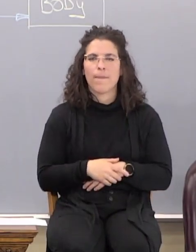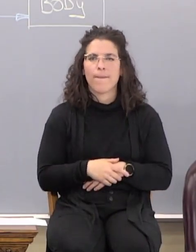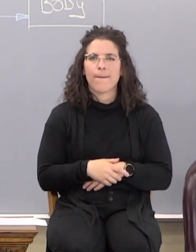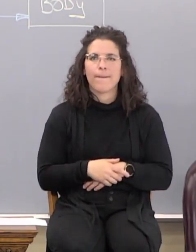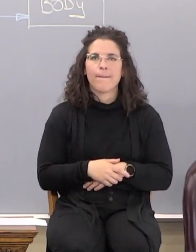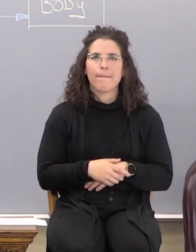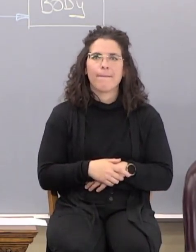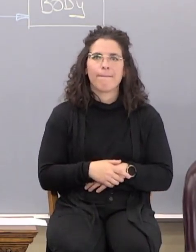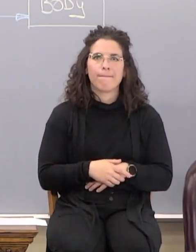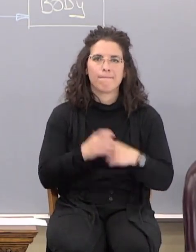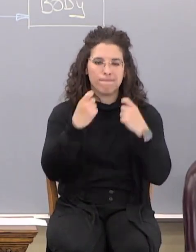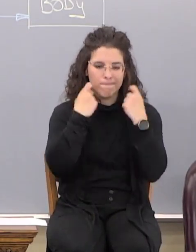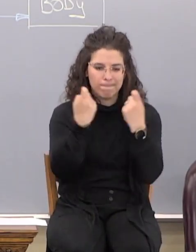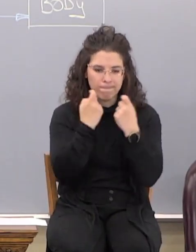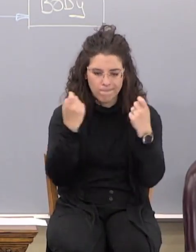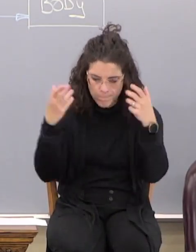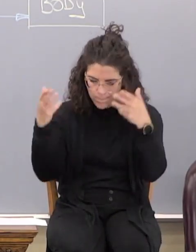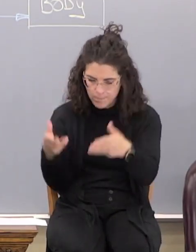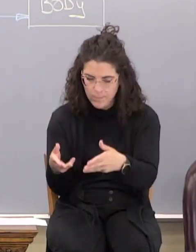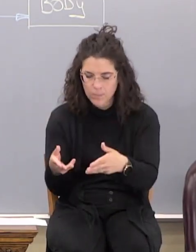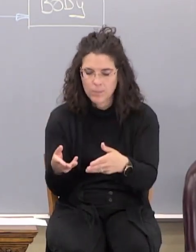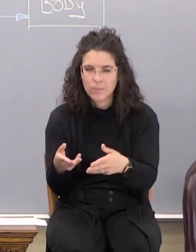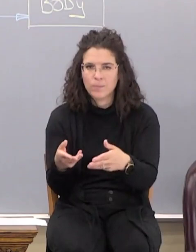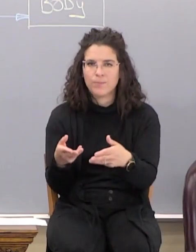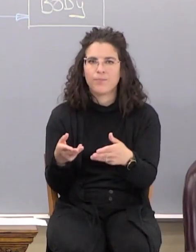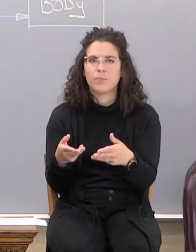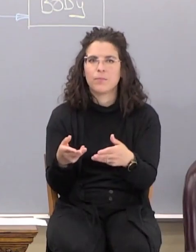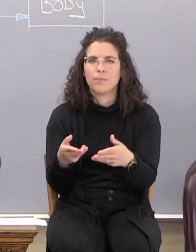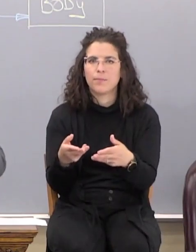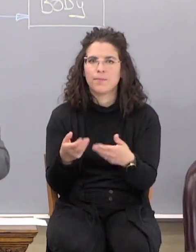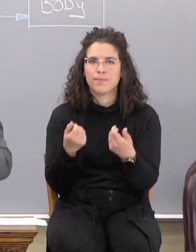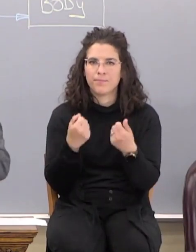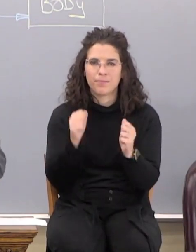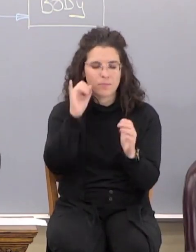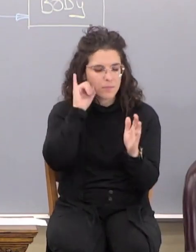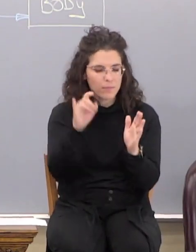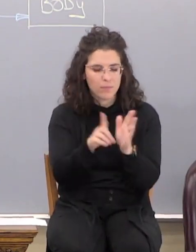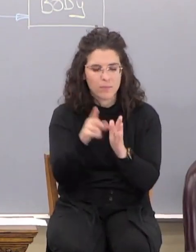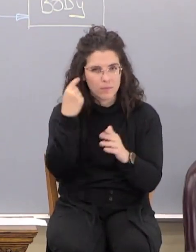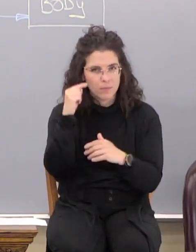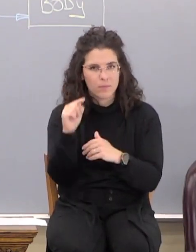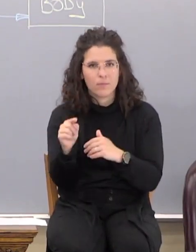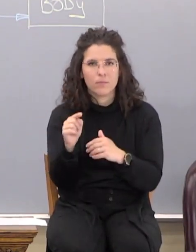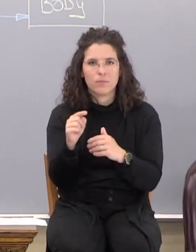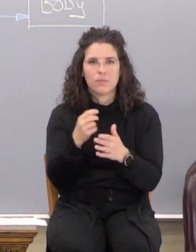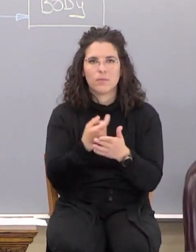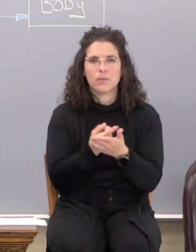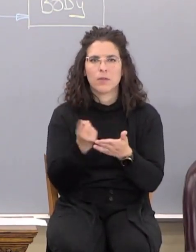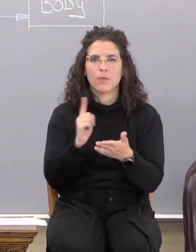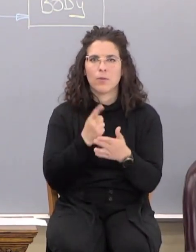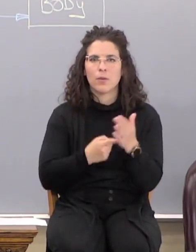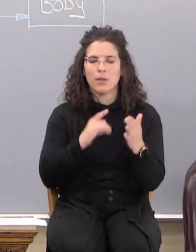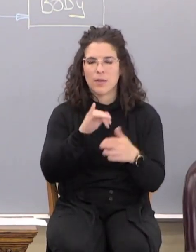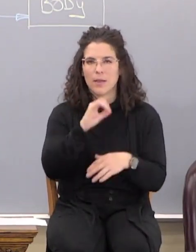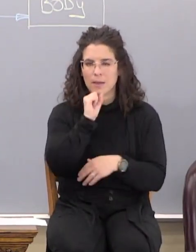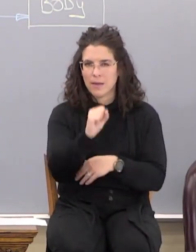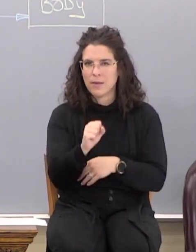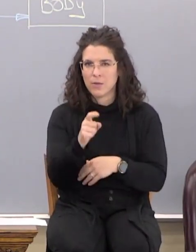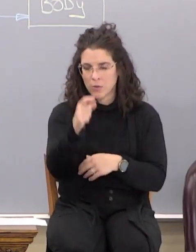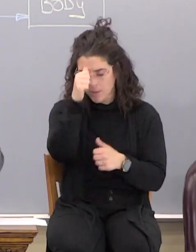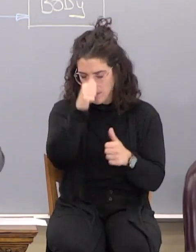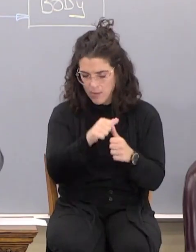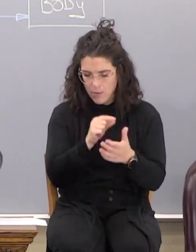Sin is the core. And I tried to identify for you that last week what that is. You remember the